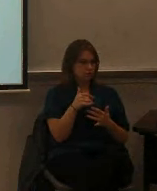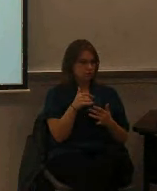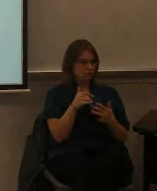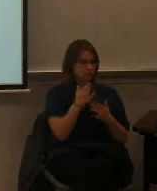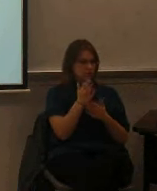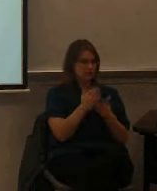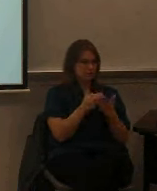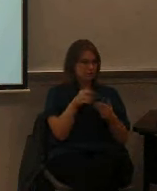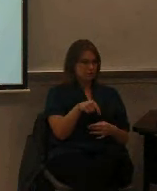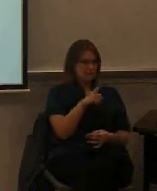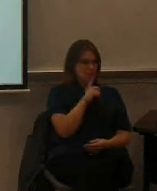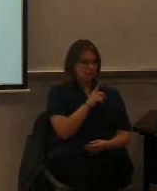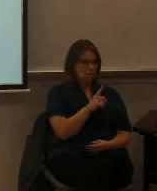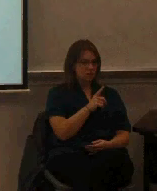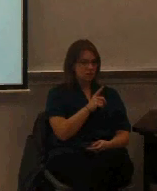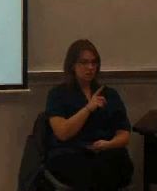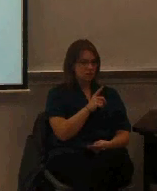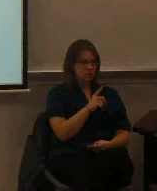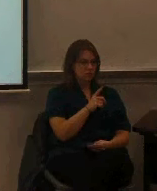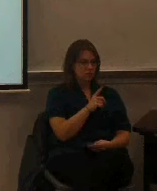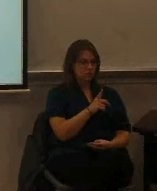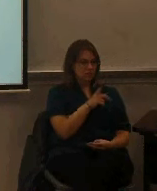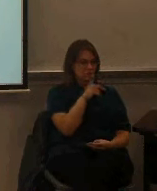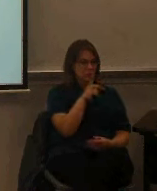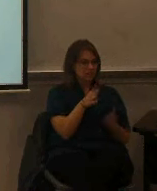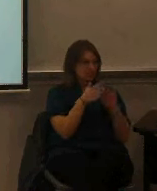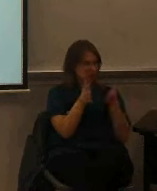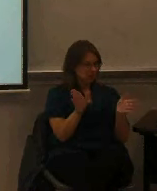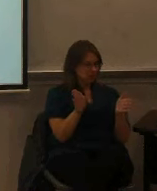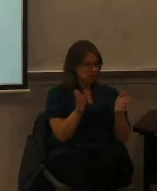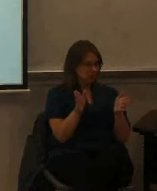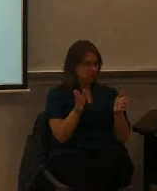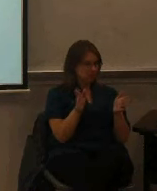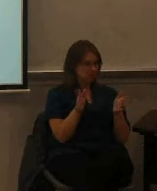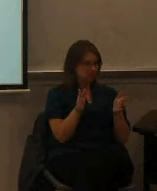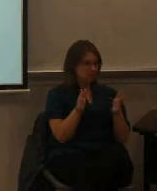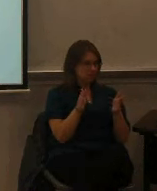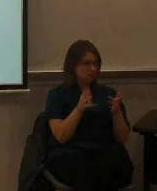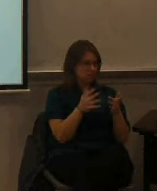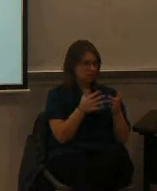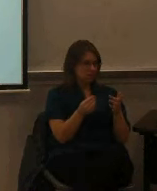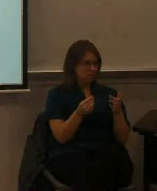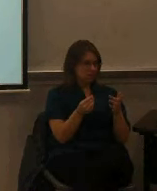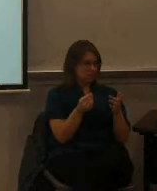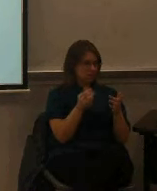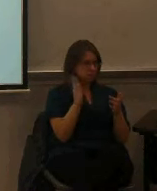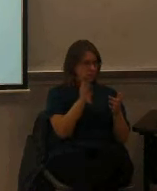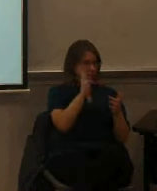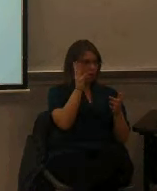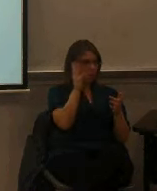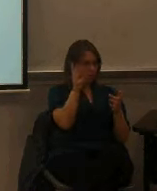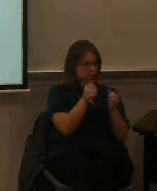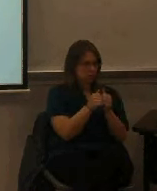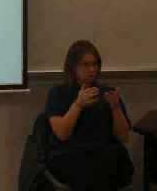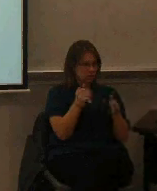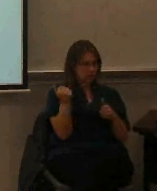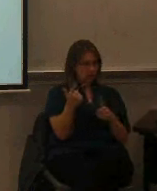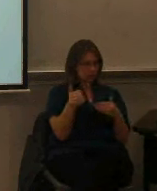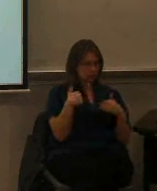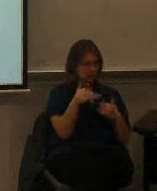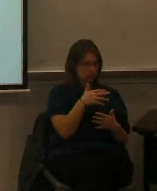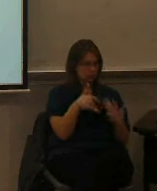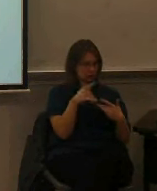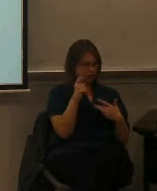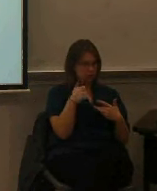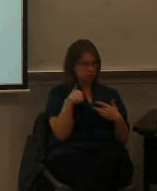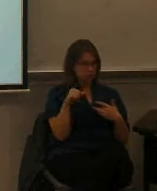And some of these are really general, and we'll come up with the way all species interact, because they're just